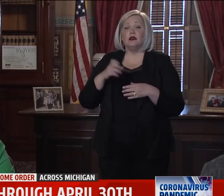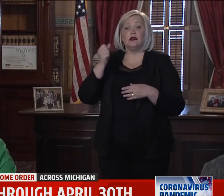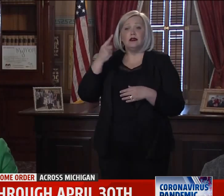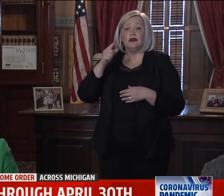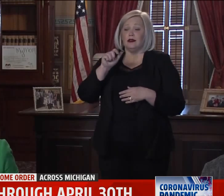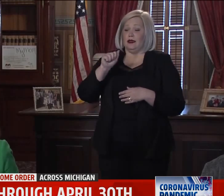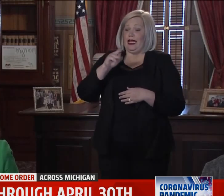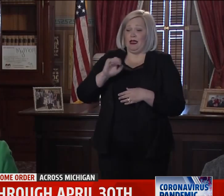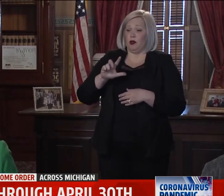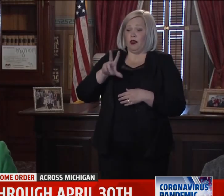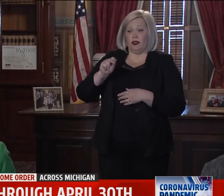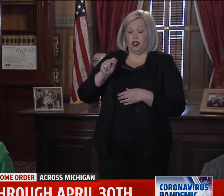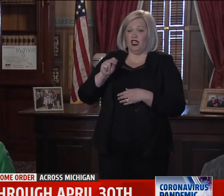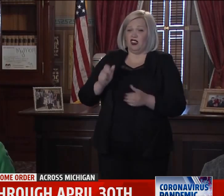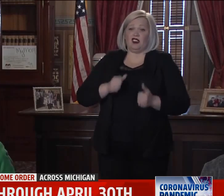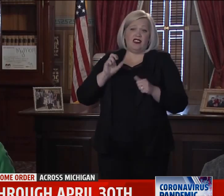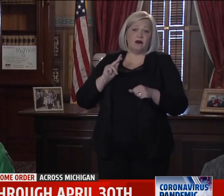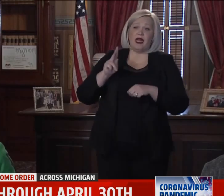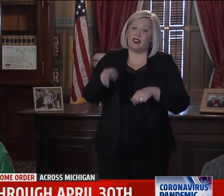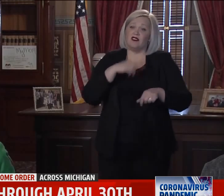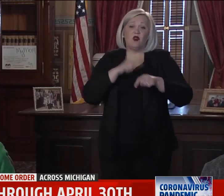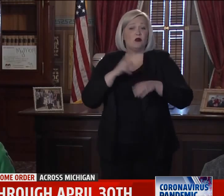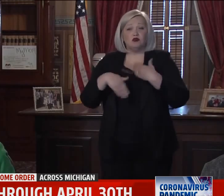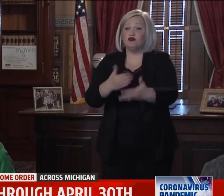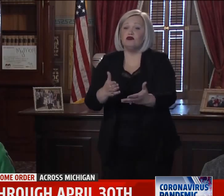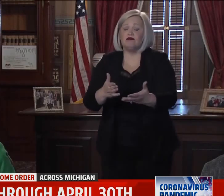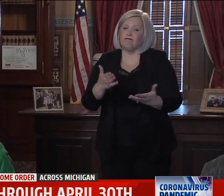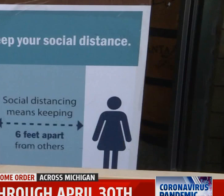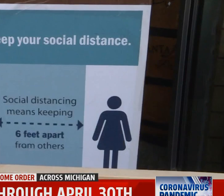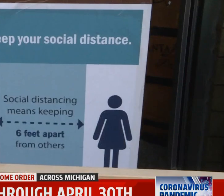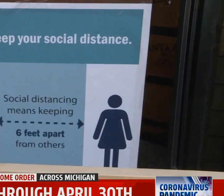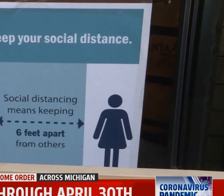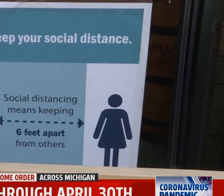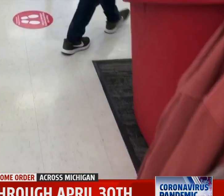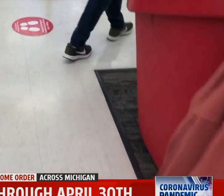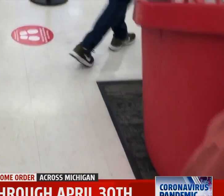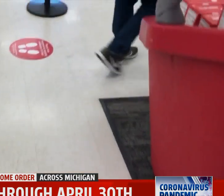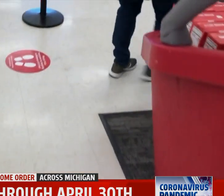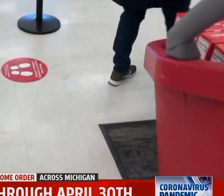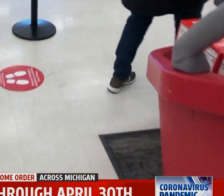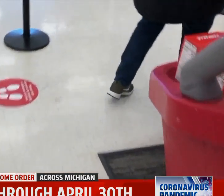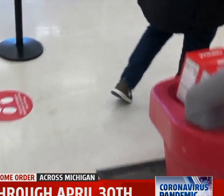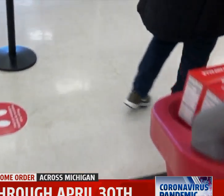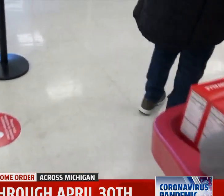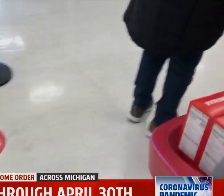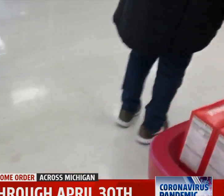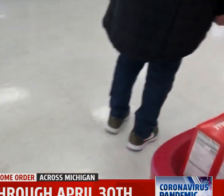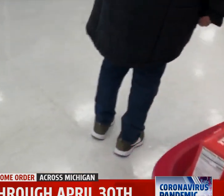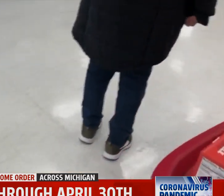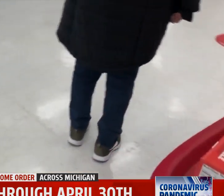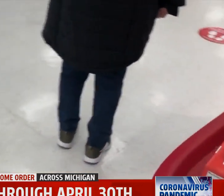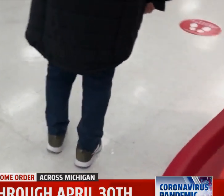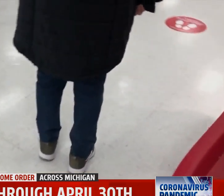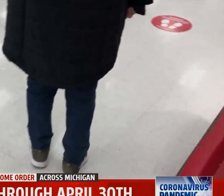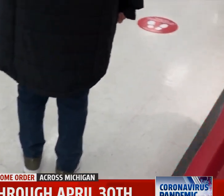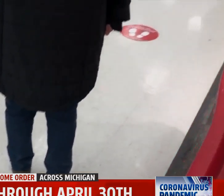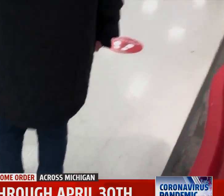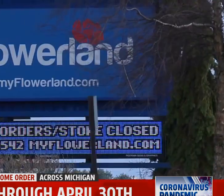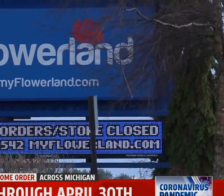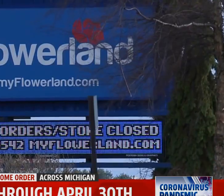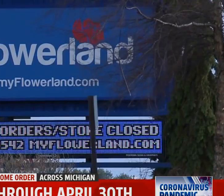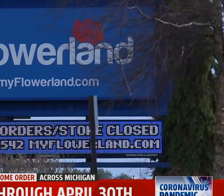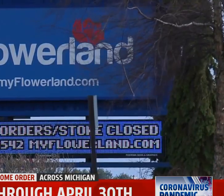for the next 3 weeks we have to take these important actions. There are new rules for companies to limit exposure to others, and she also